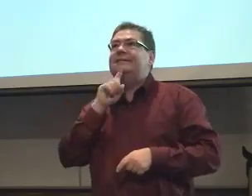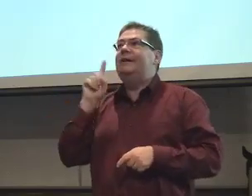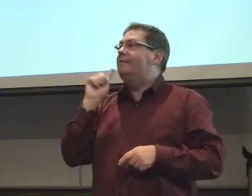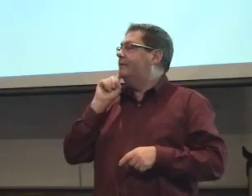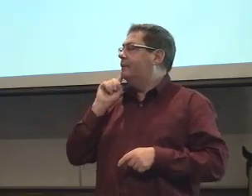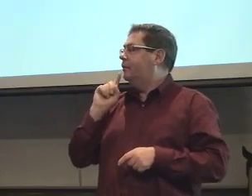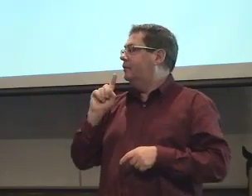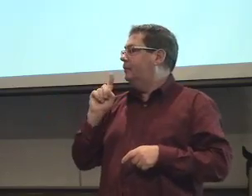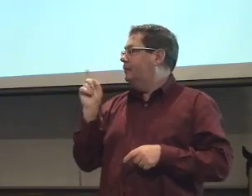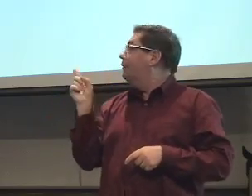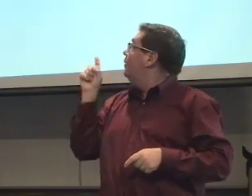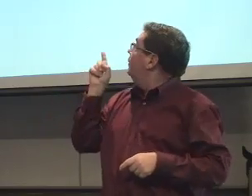would say,